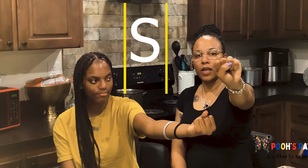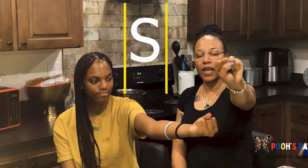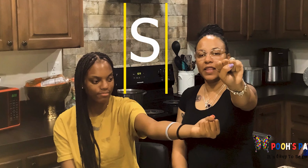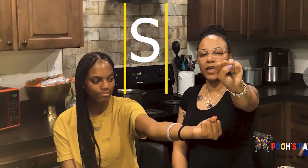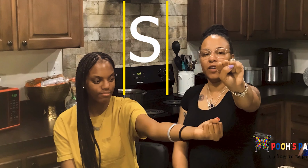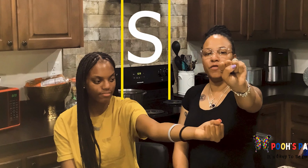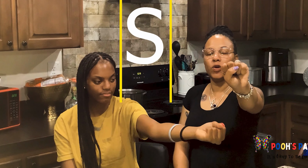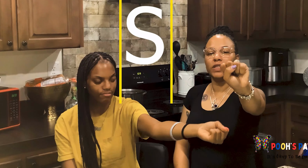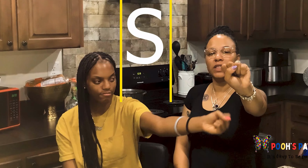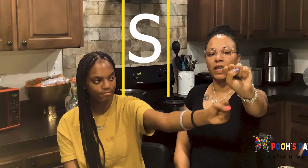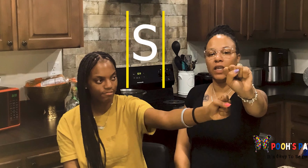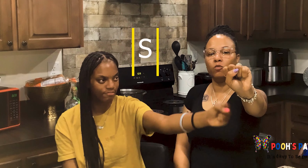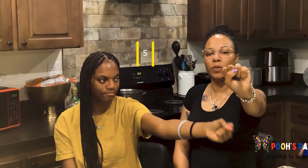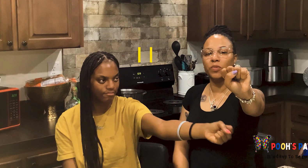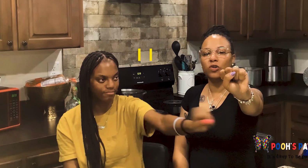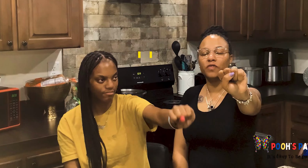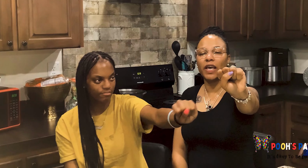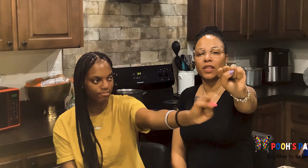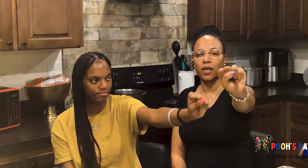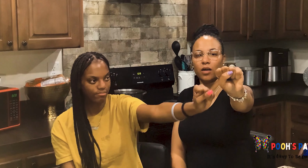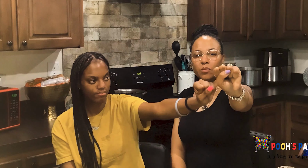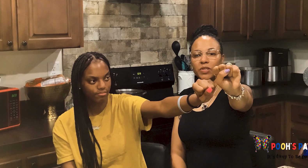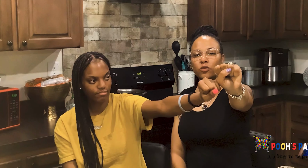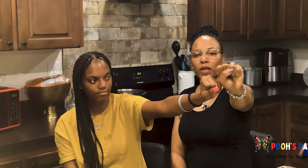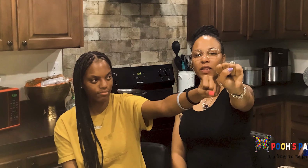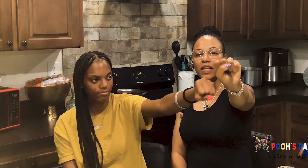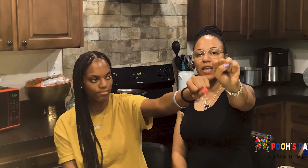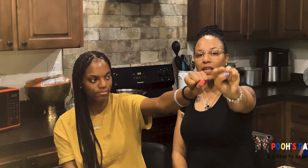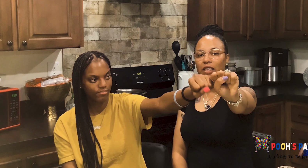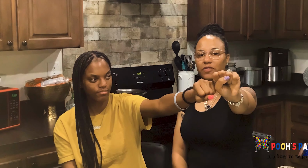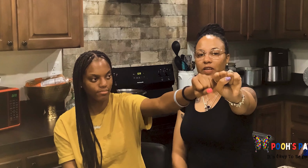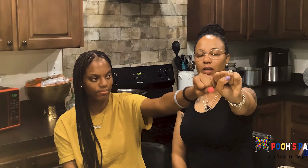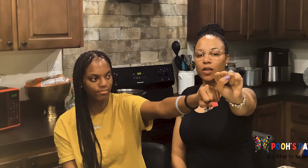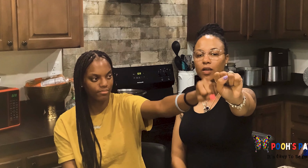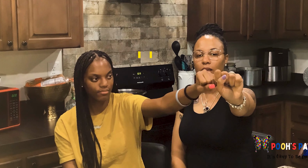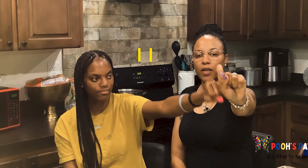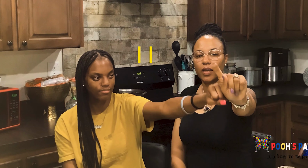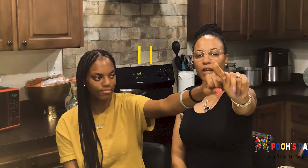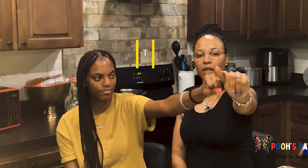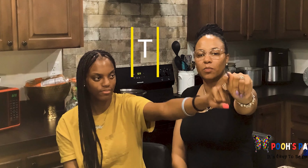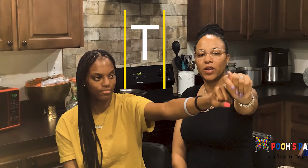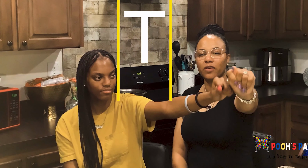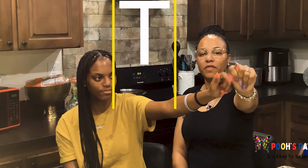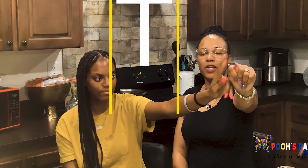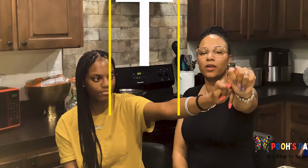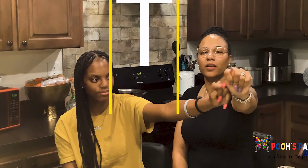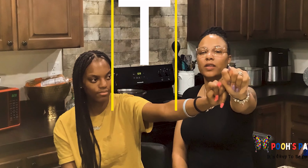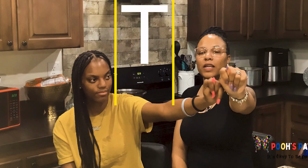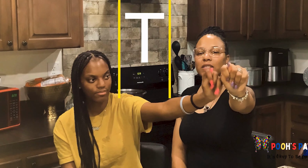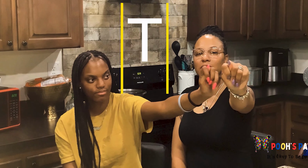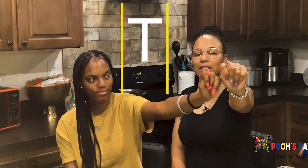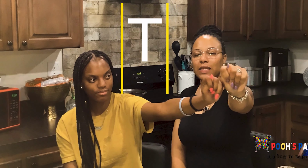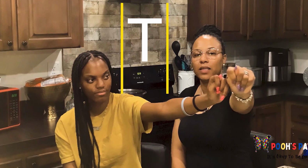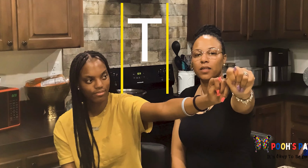And then for a T, we move that thumb between the index finger and the bird finger. That's a T.